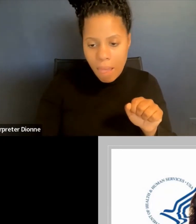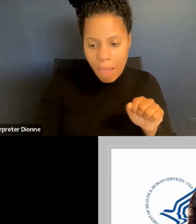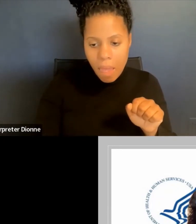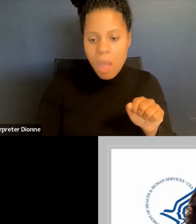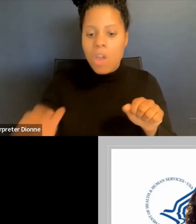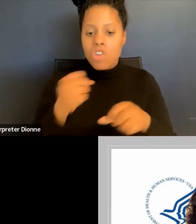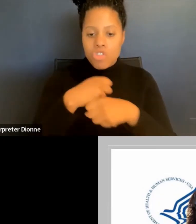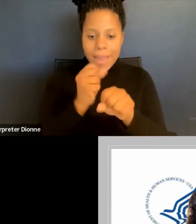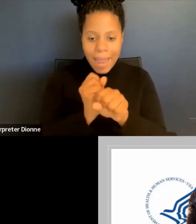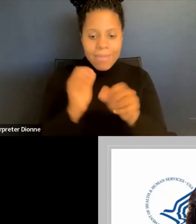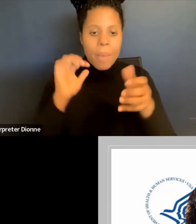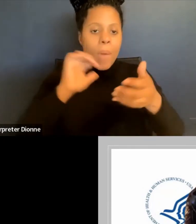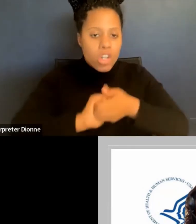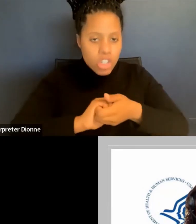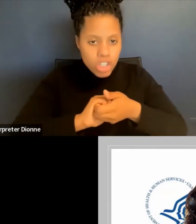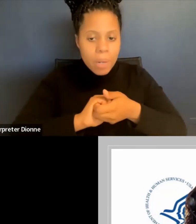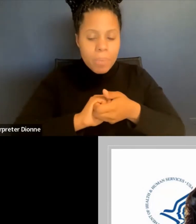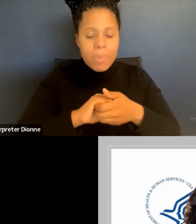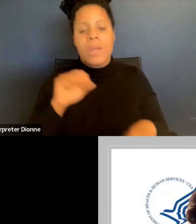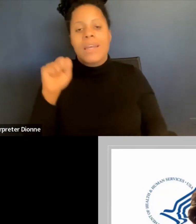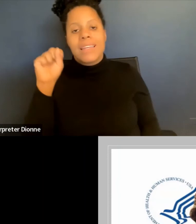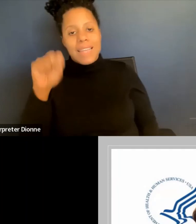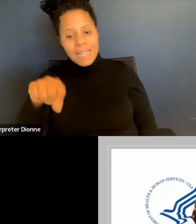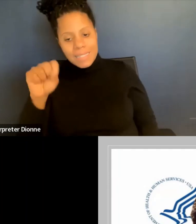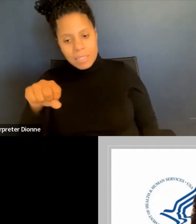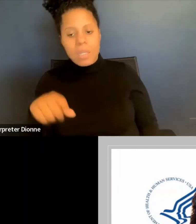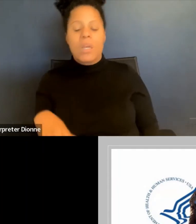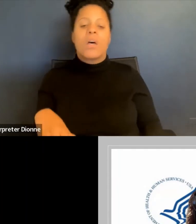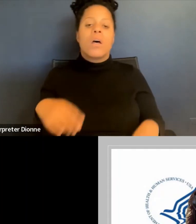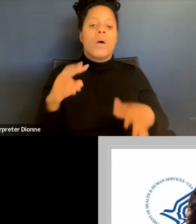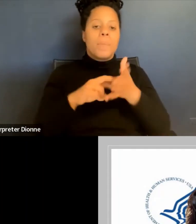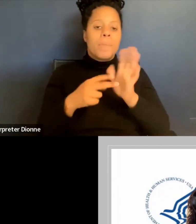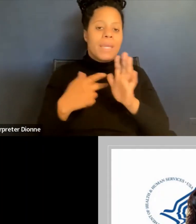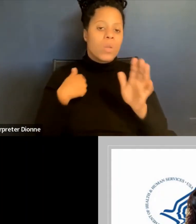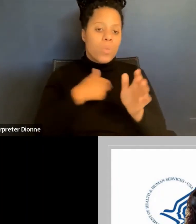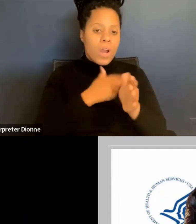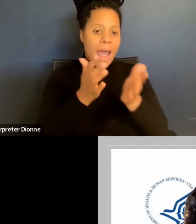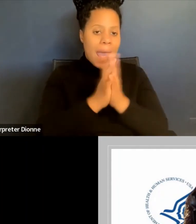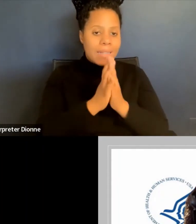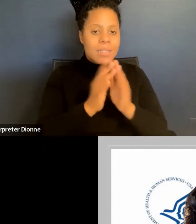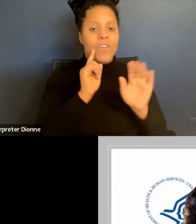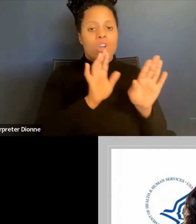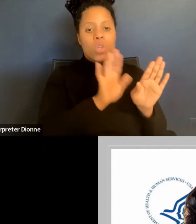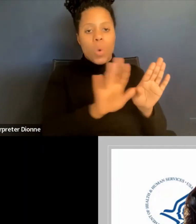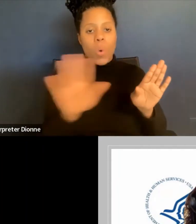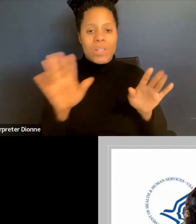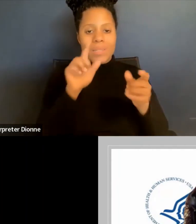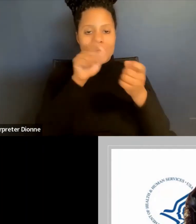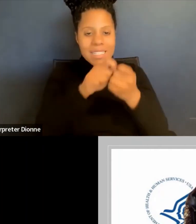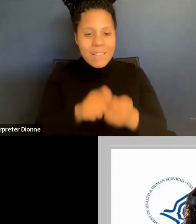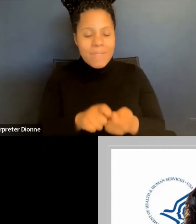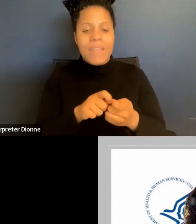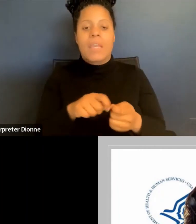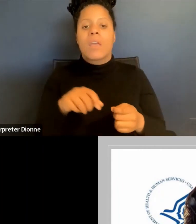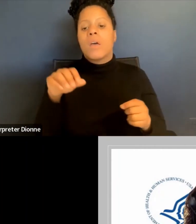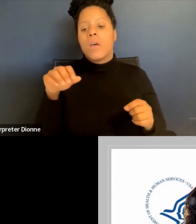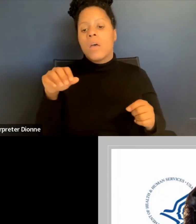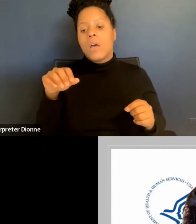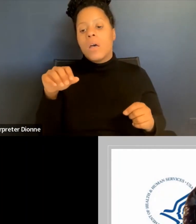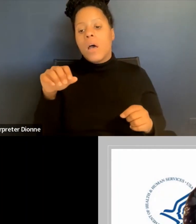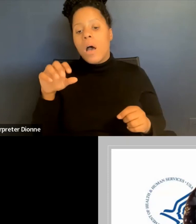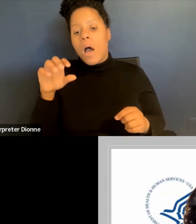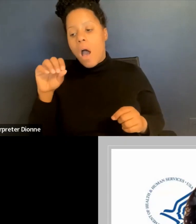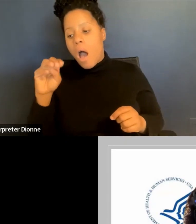your specific AAA, your specific SIL, your specific long-term care ombudsman program, to reach out to your